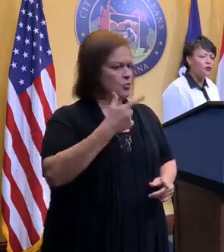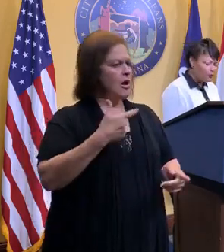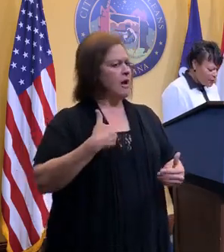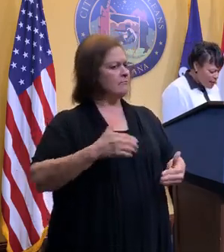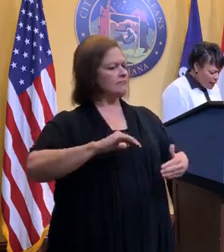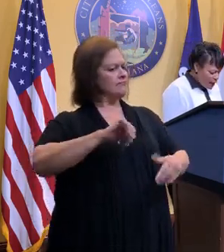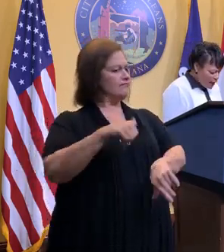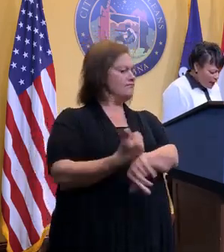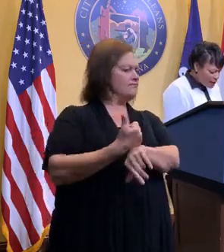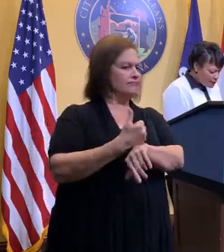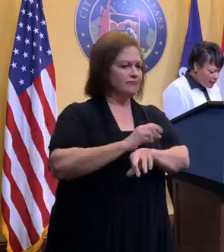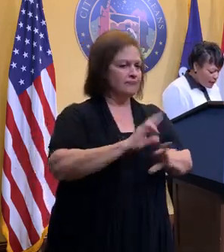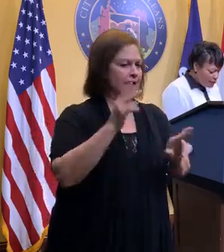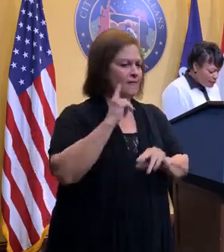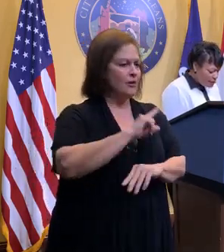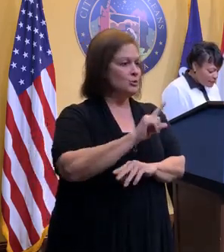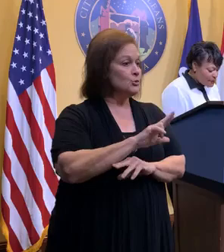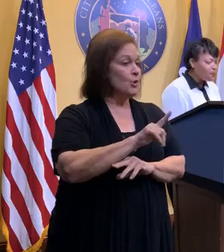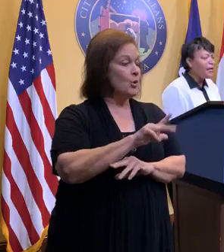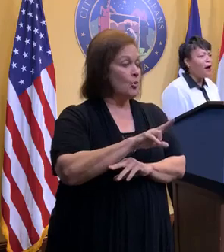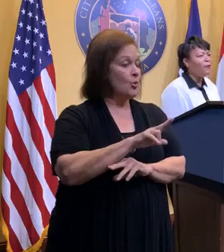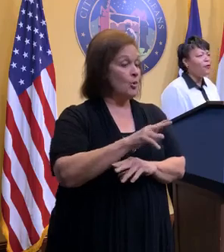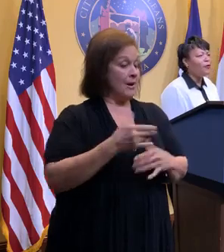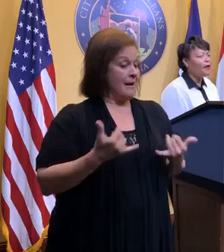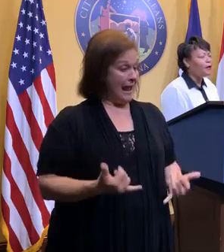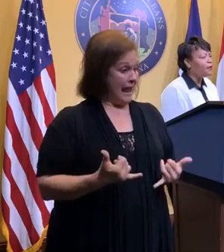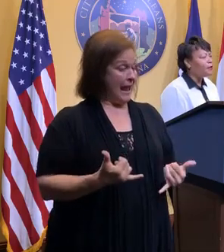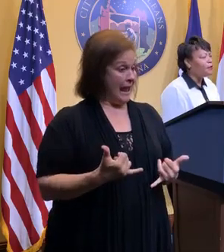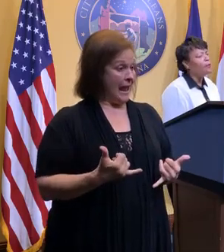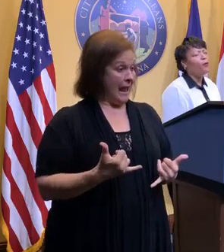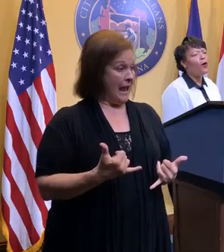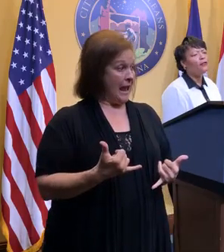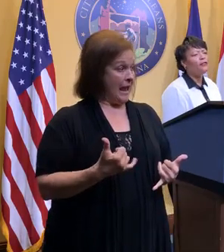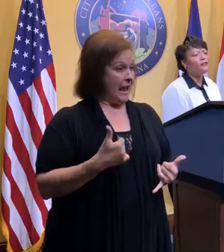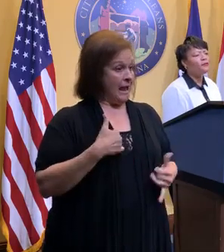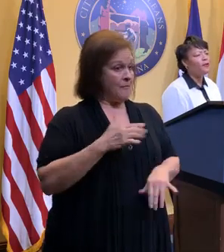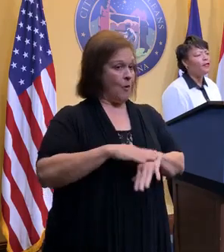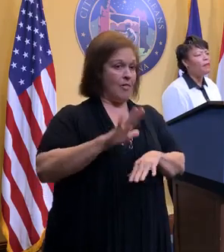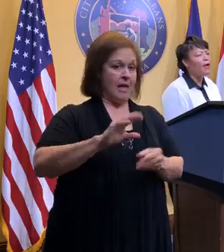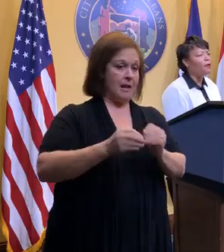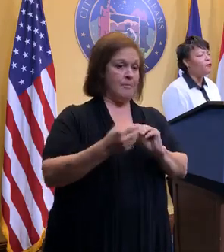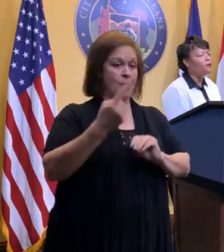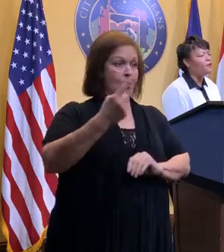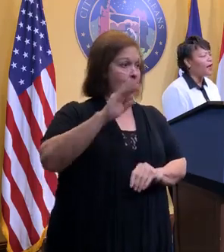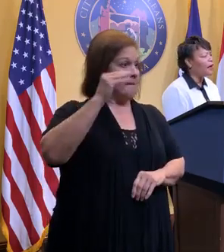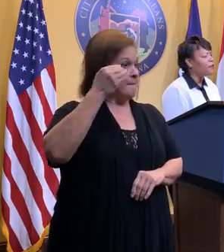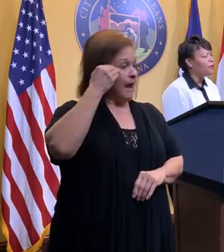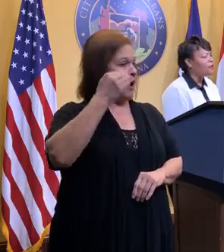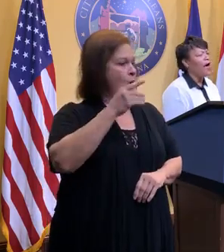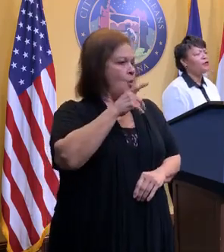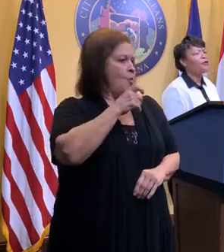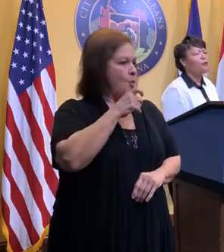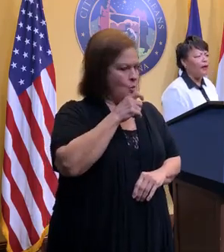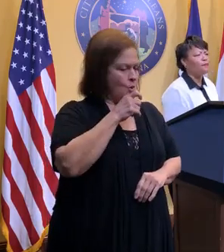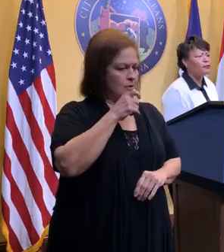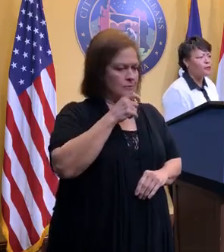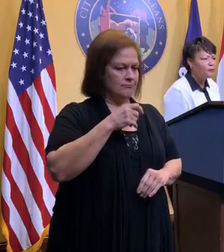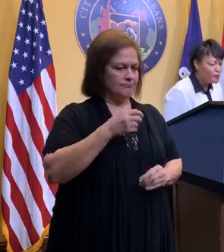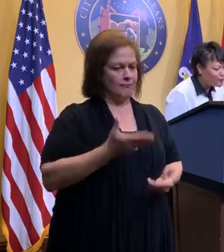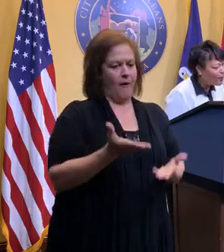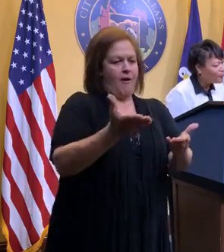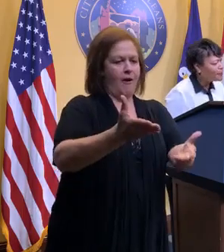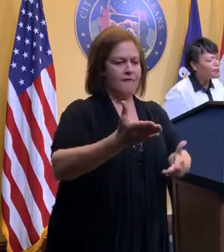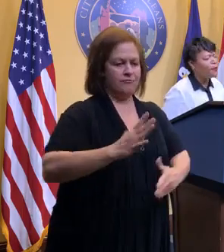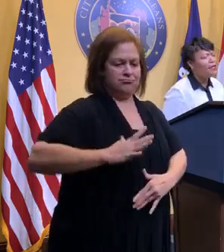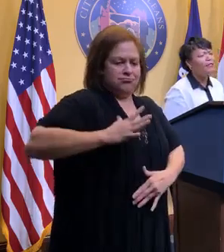out for Zulu. And so now I'm on their #1 list as being the mayor who provides continental